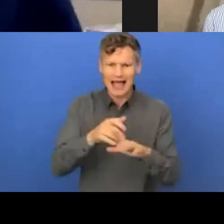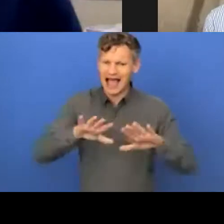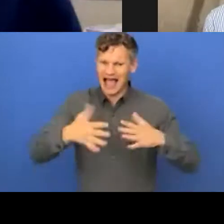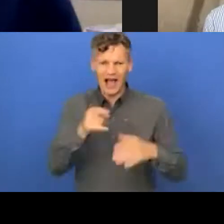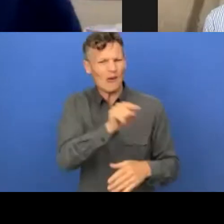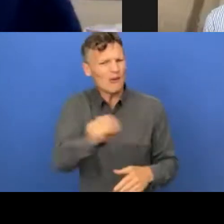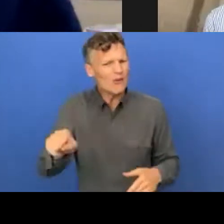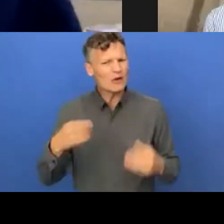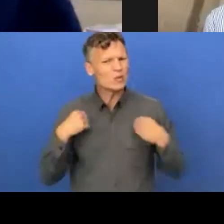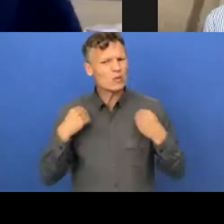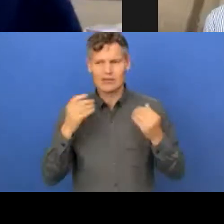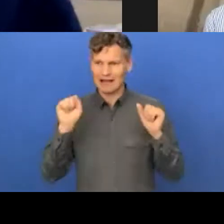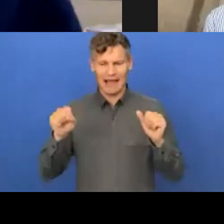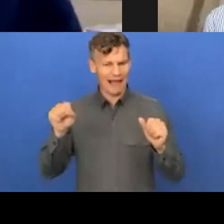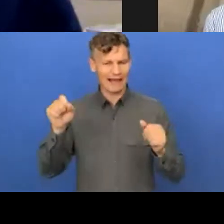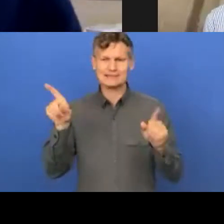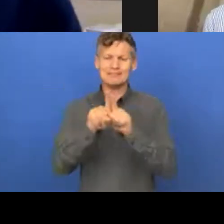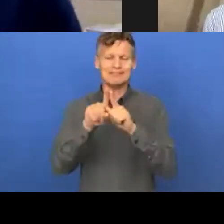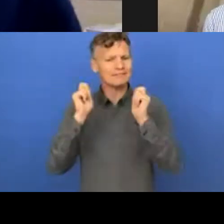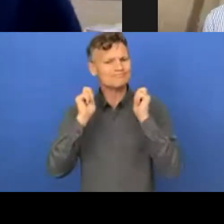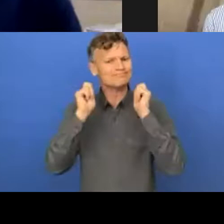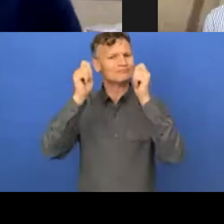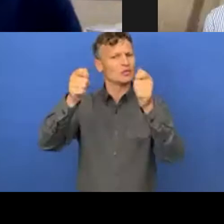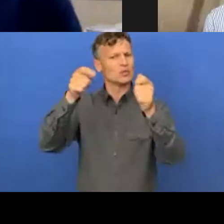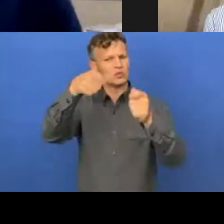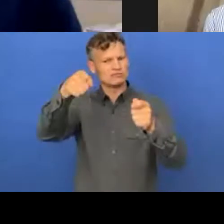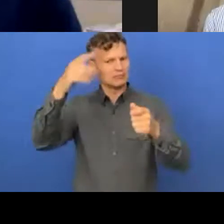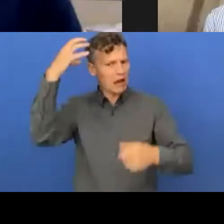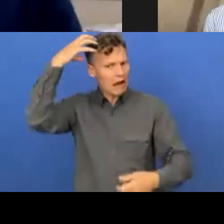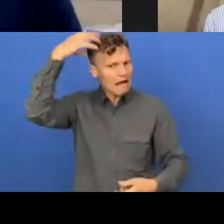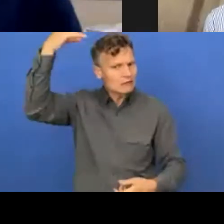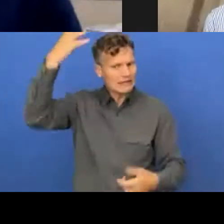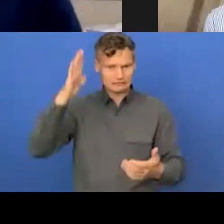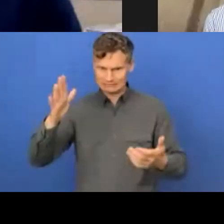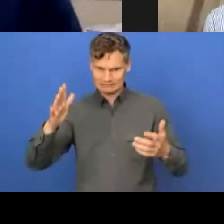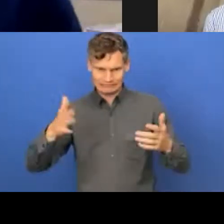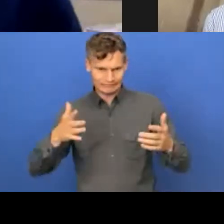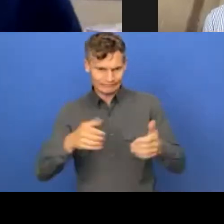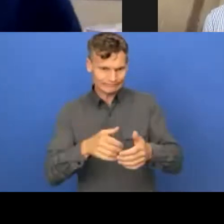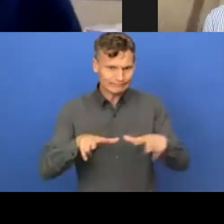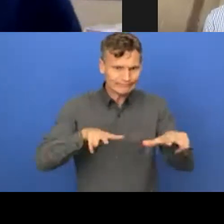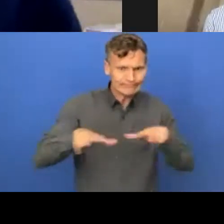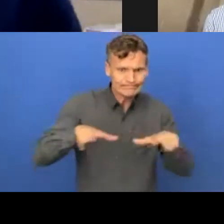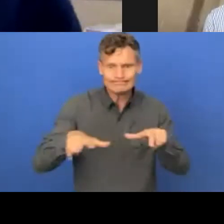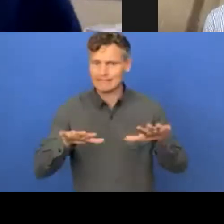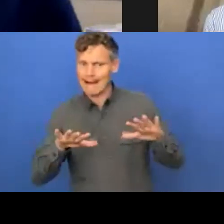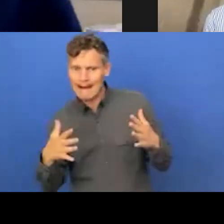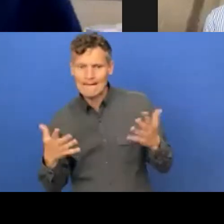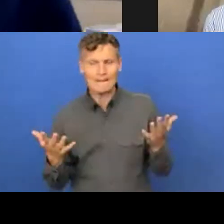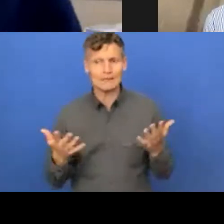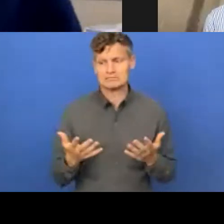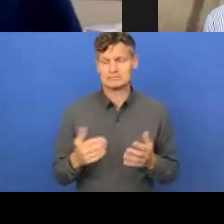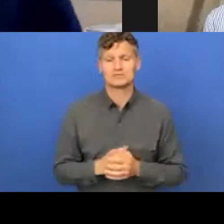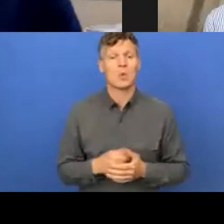with organizations of persons with disabilities as co-researchers who collected lived experience story